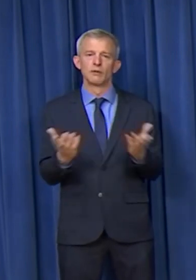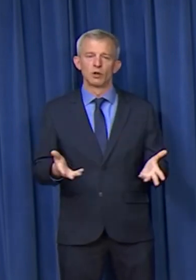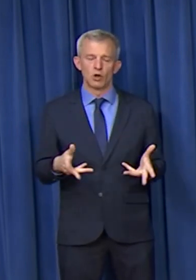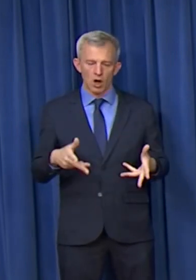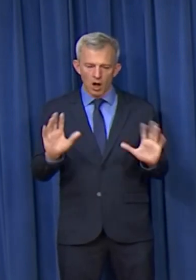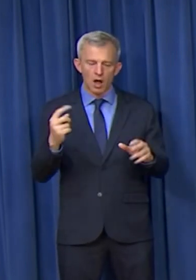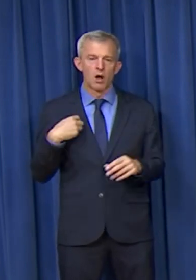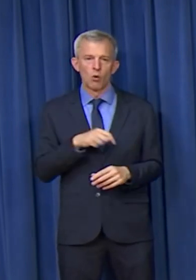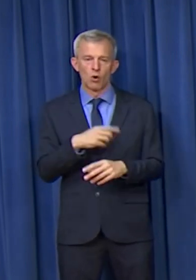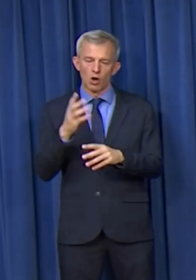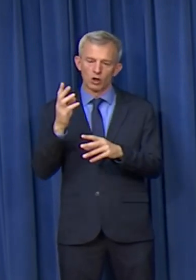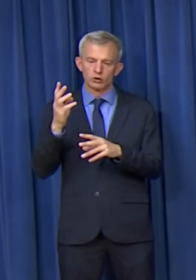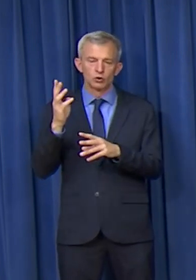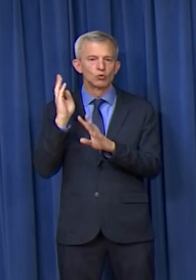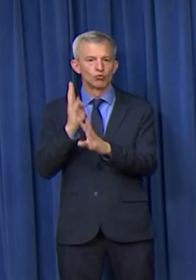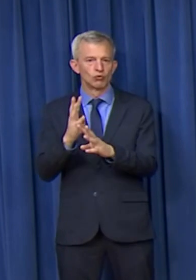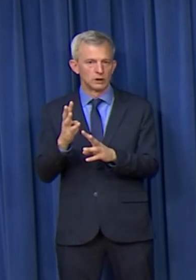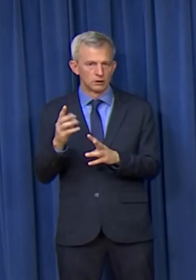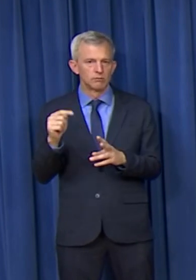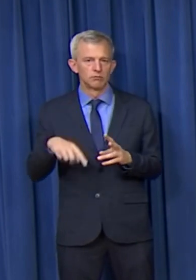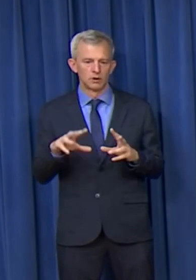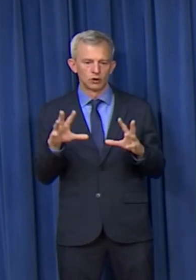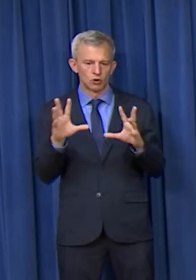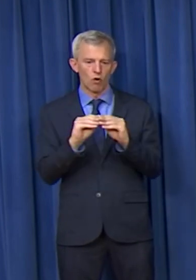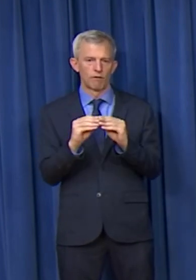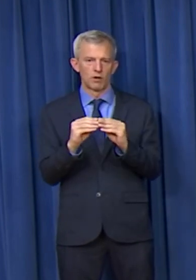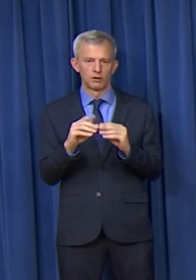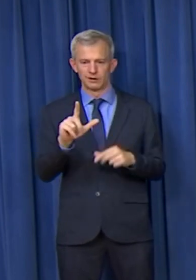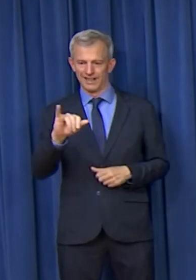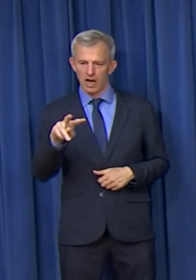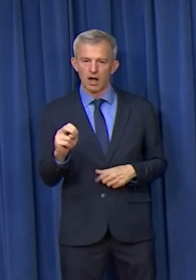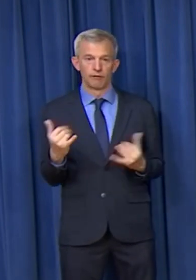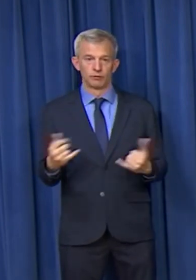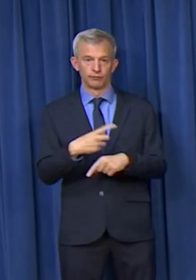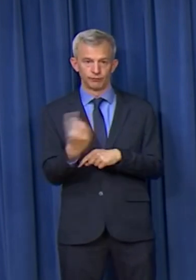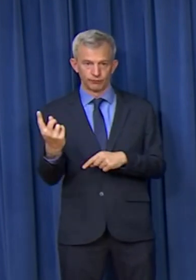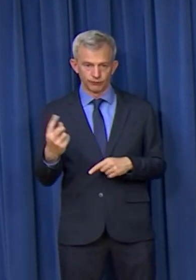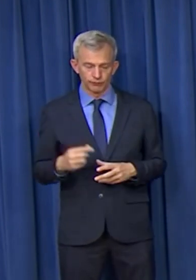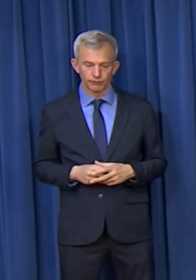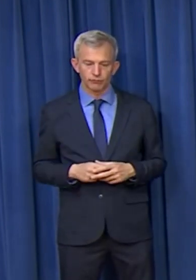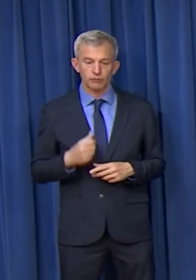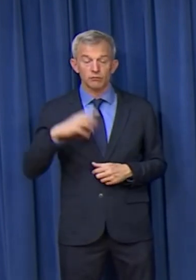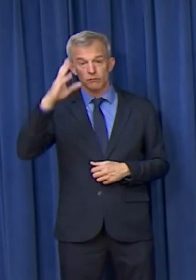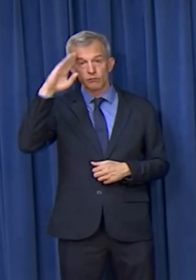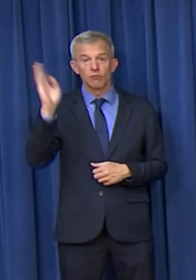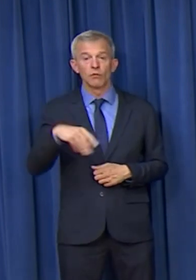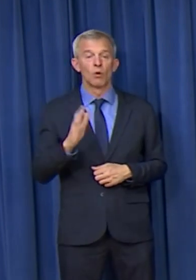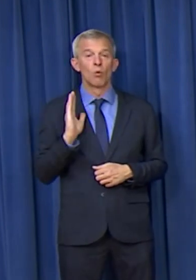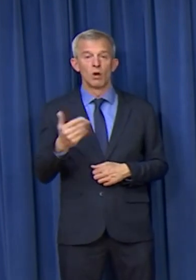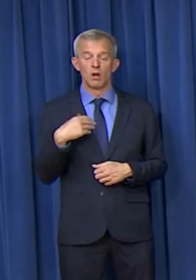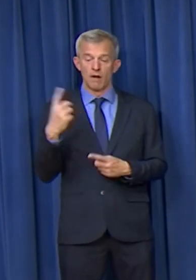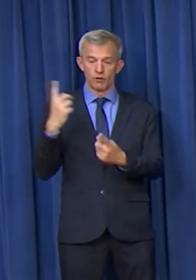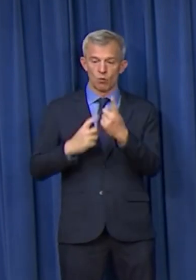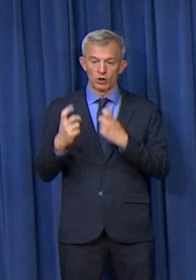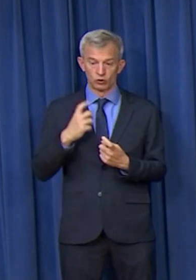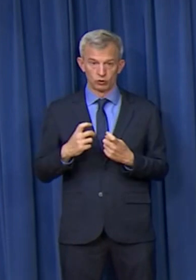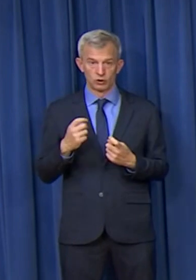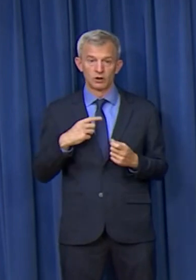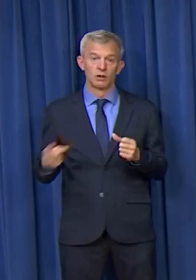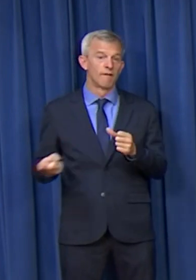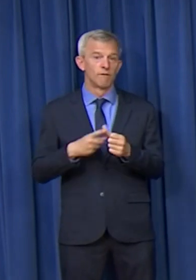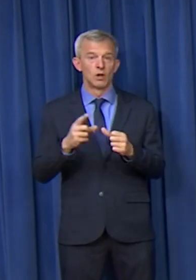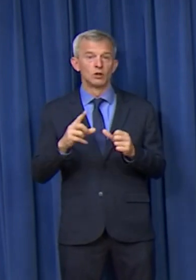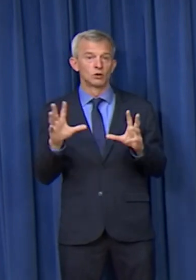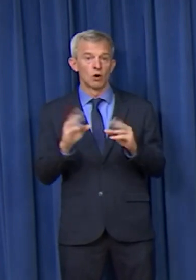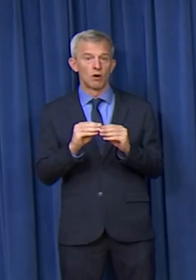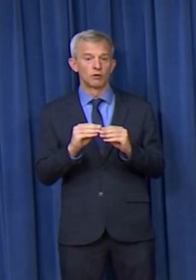this press conference live today. Now, I know that we're going to be having questions. This is the first press conference I've given